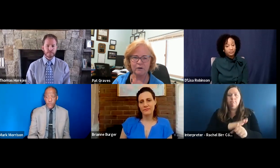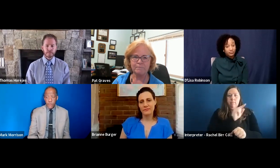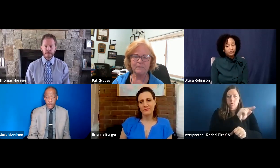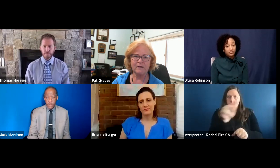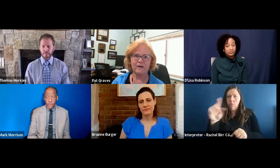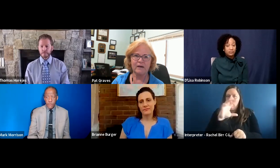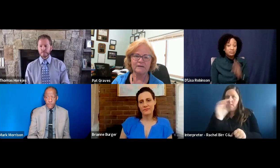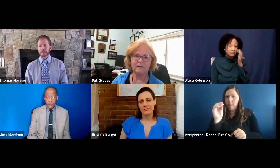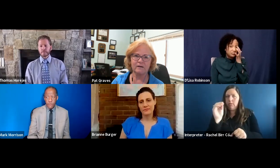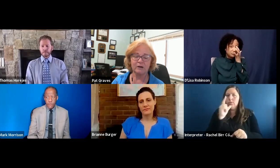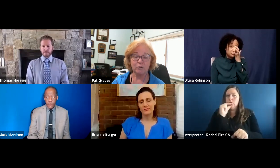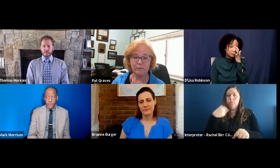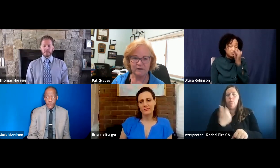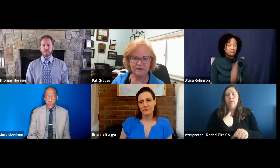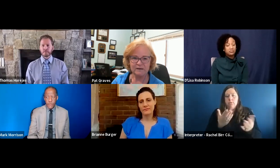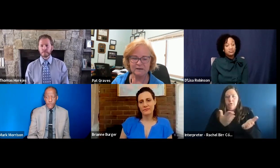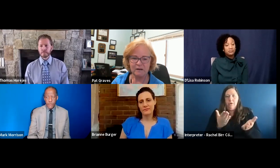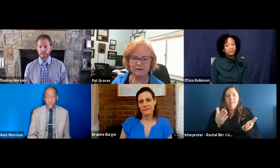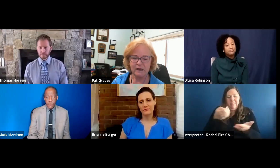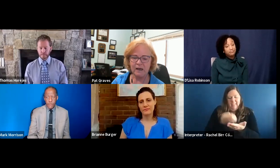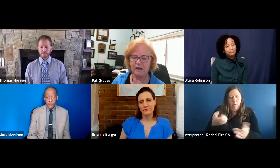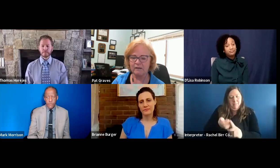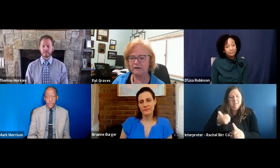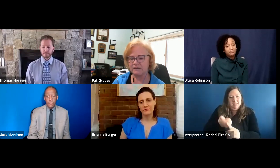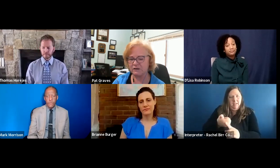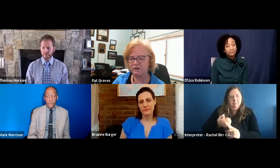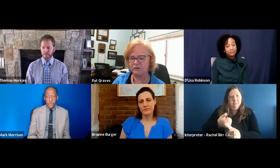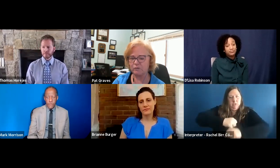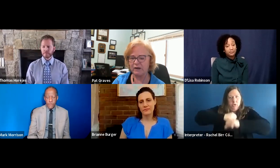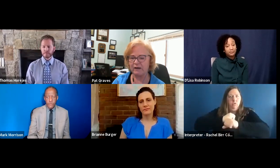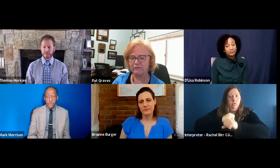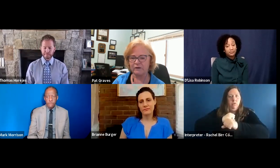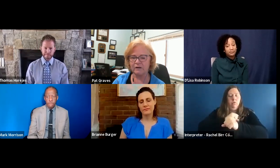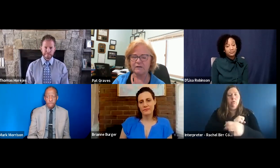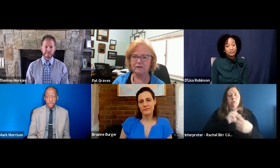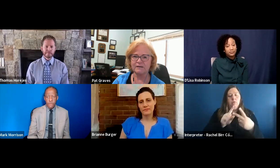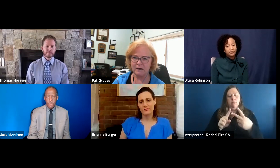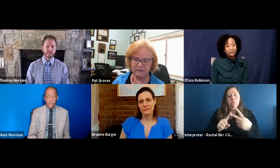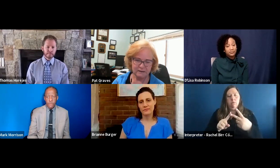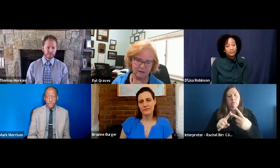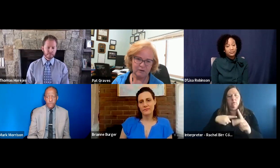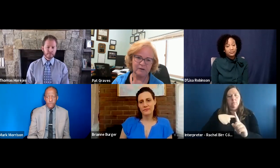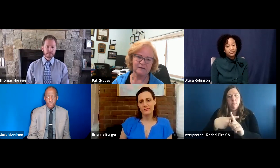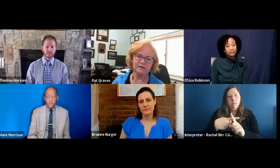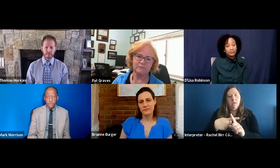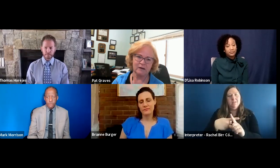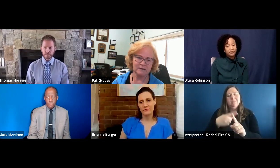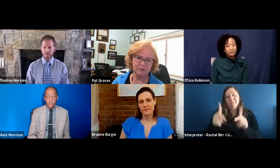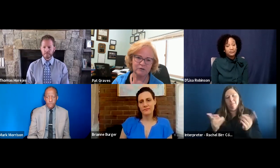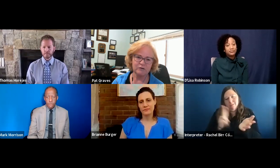work for that the equipment is solid. And then in addition, we have signed